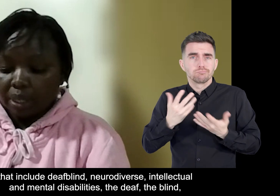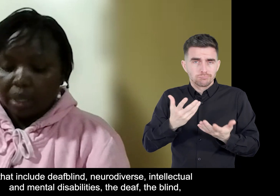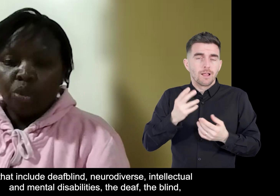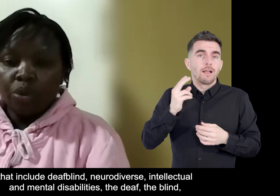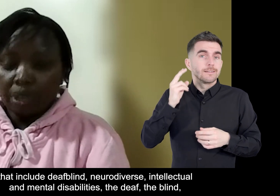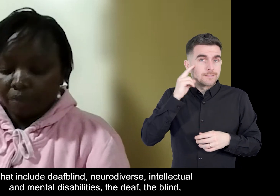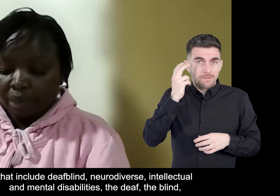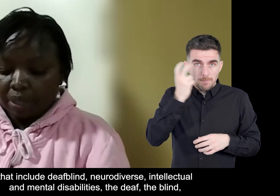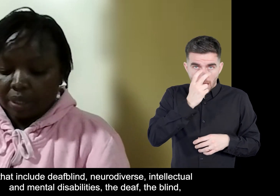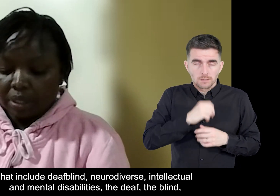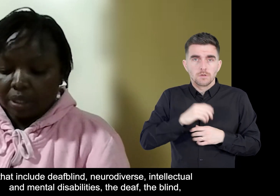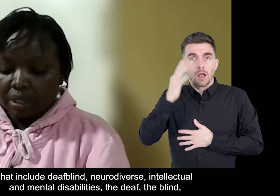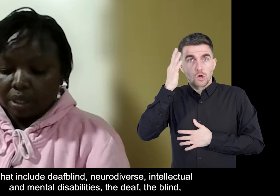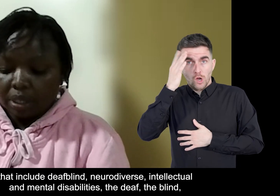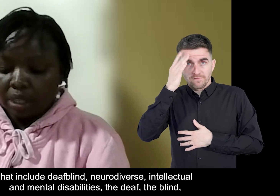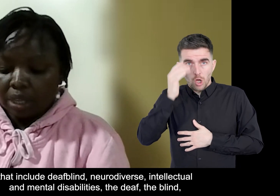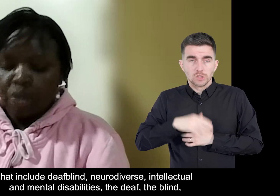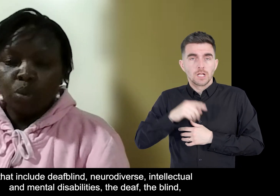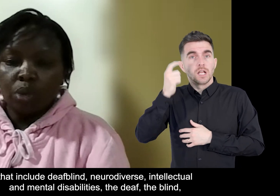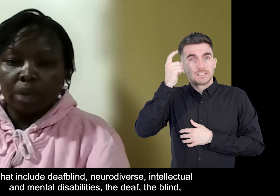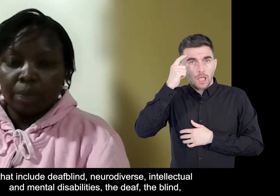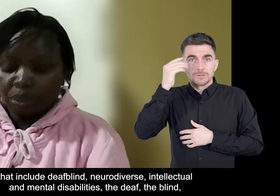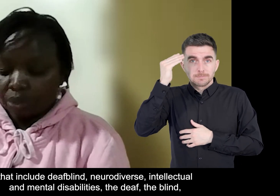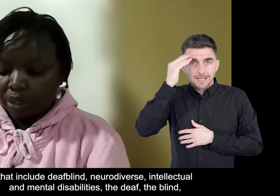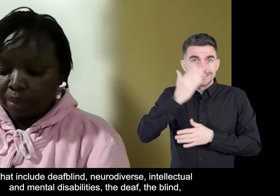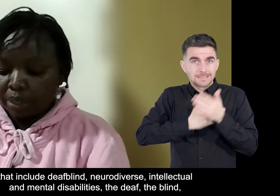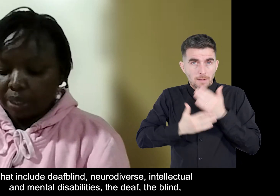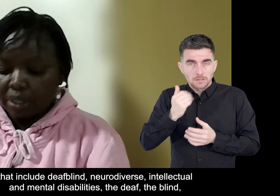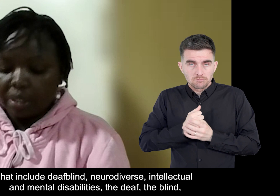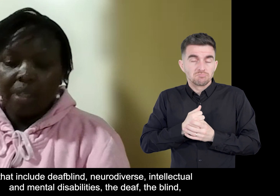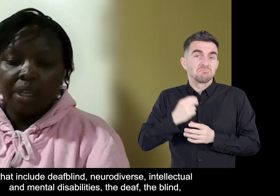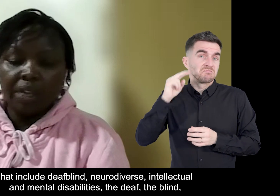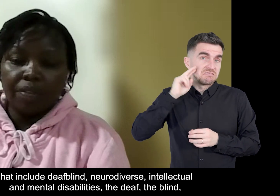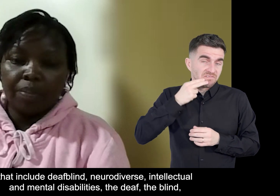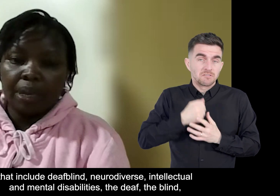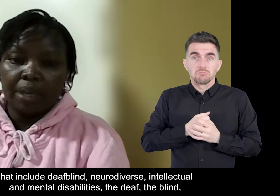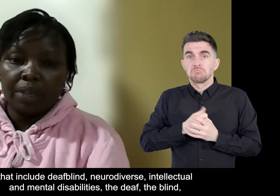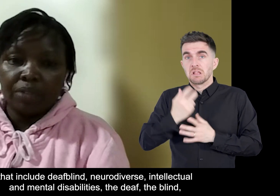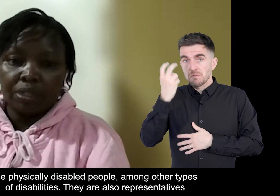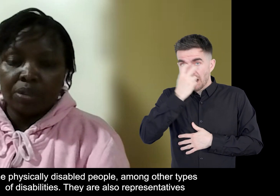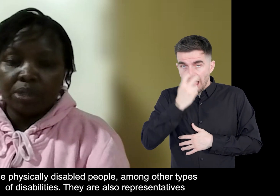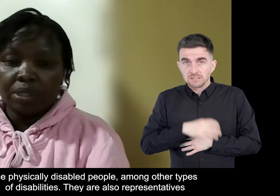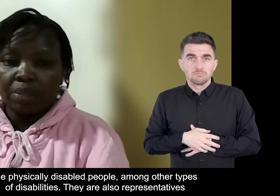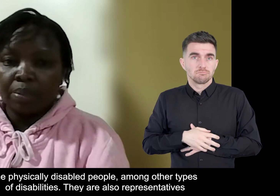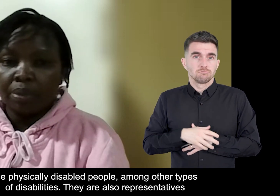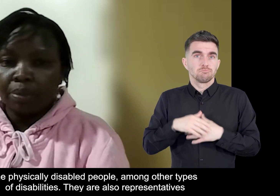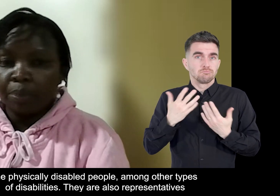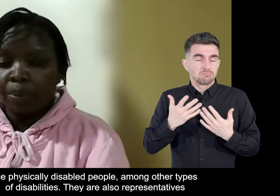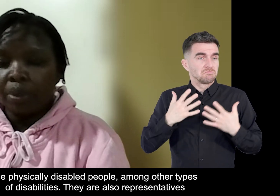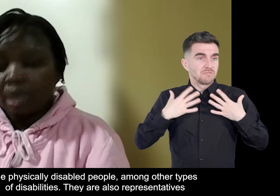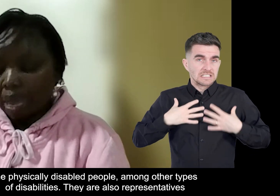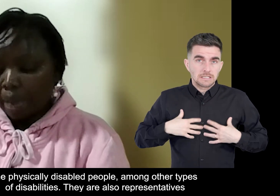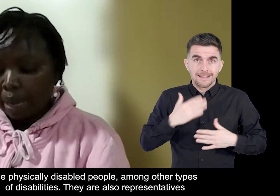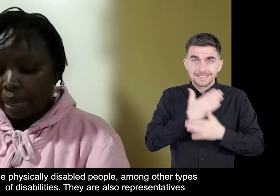deaf-blind, neurodiverse, intellectual and mental disabilities, the deaf, the blind, the physical